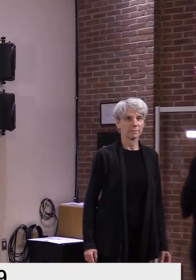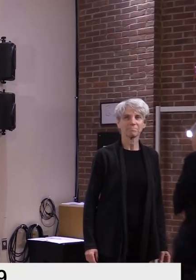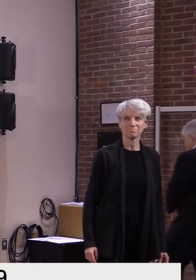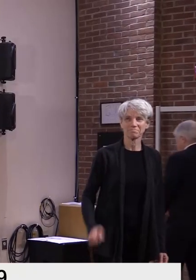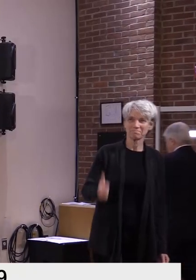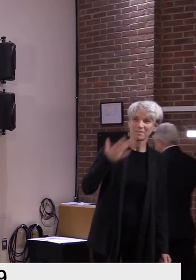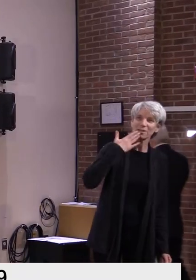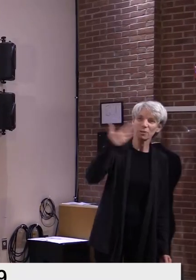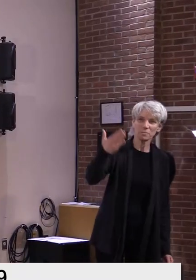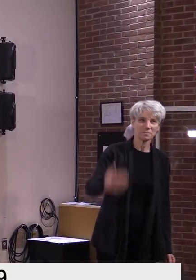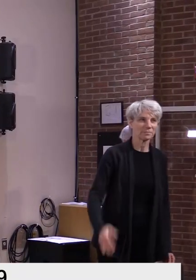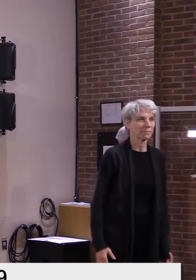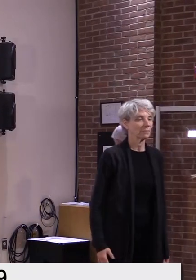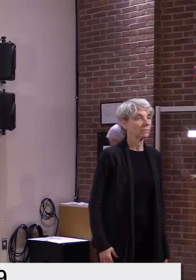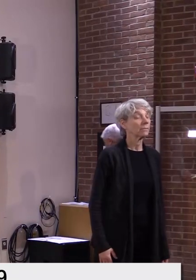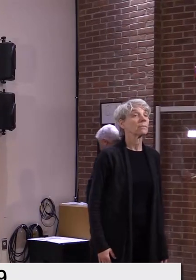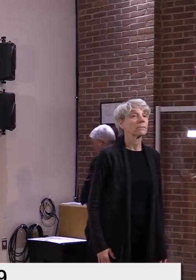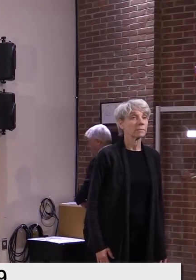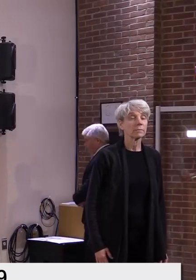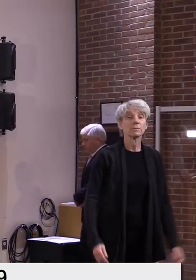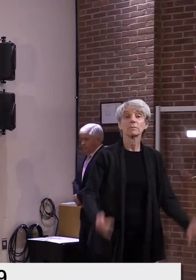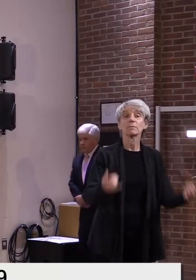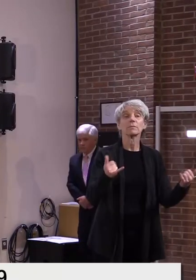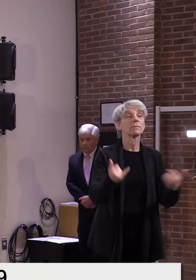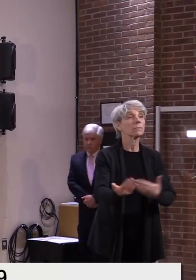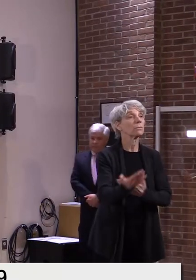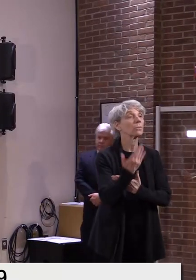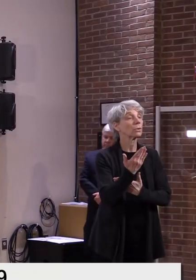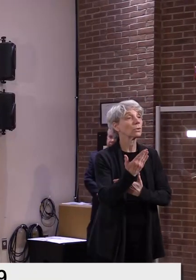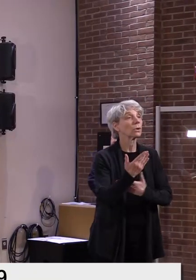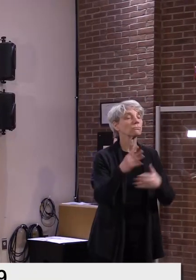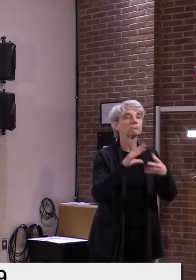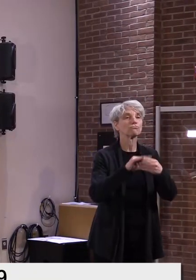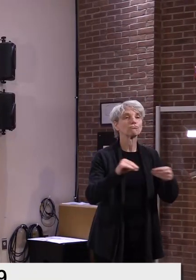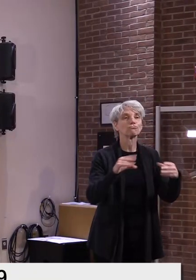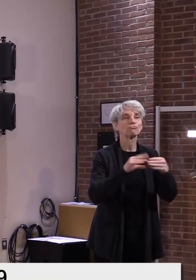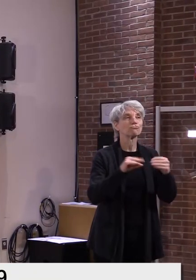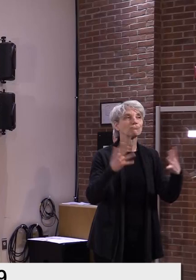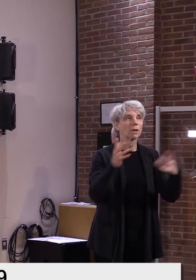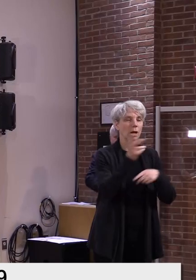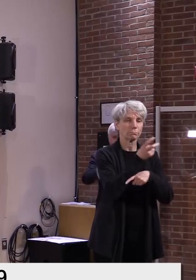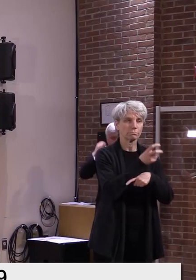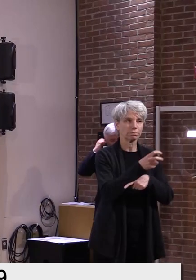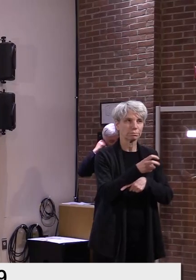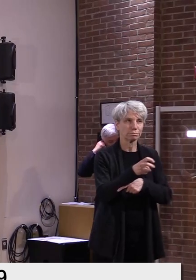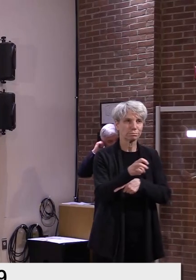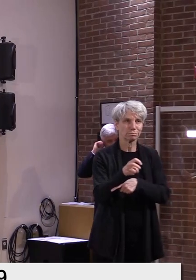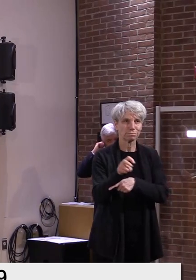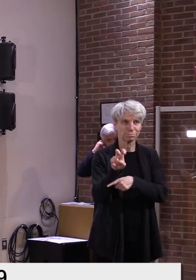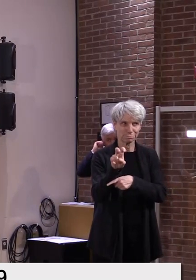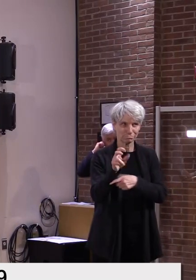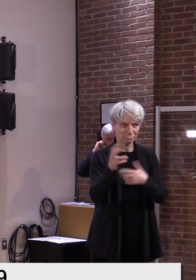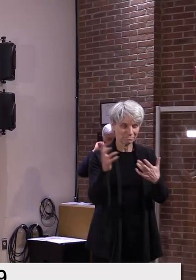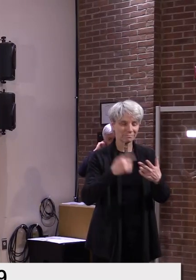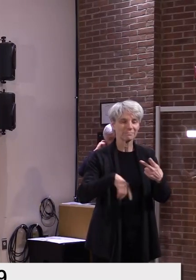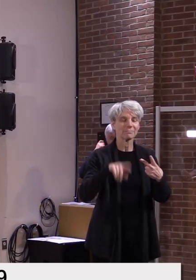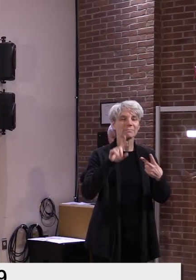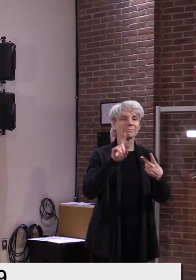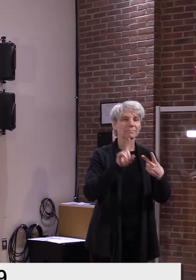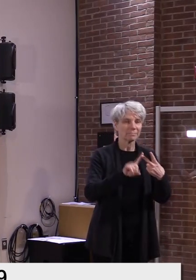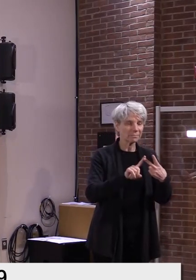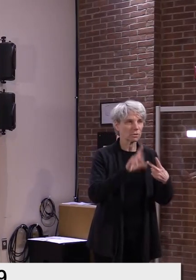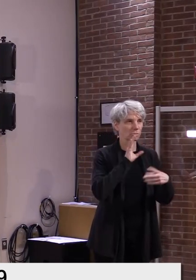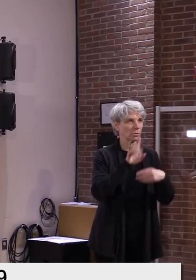Thank you. This morning, I'll be talking about transitions and some second dose